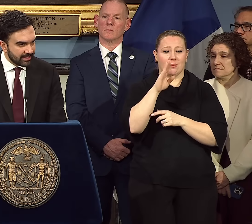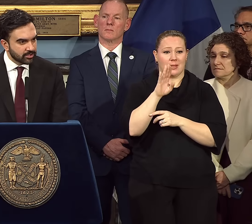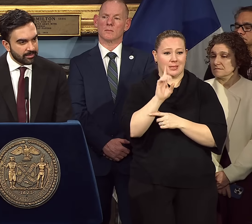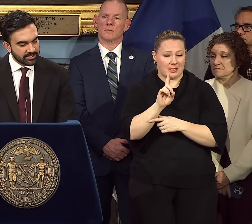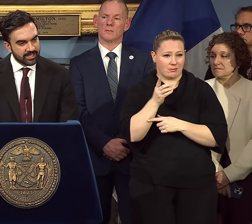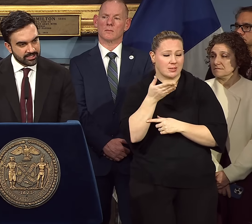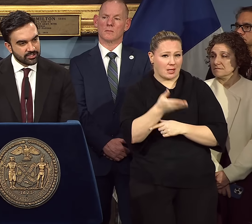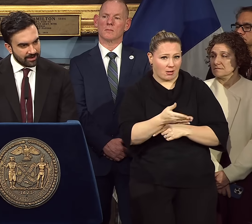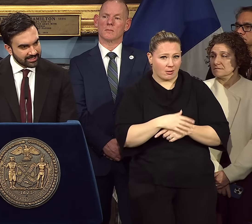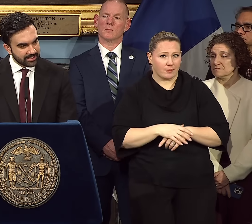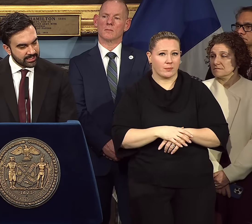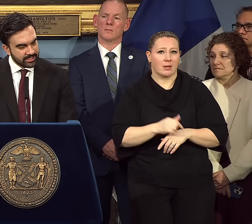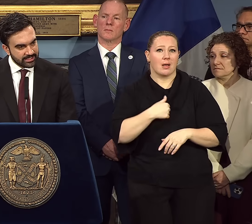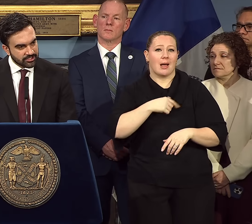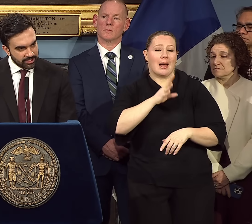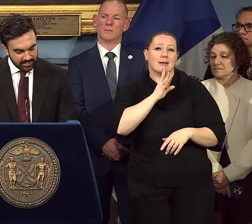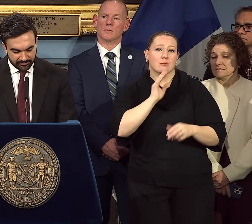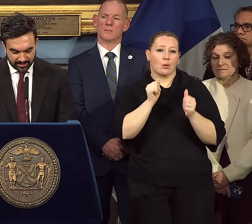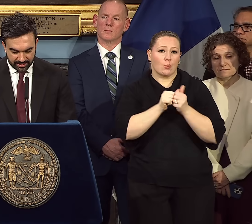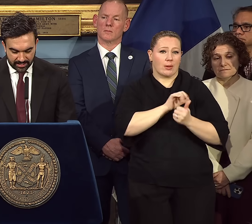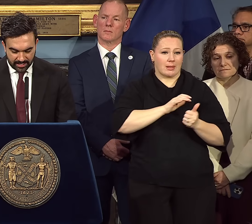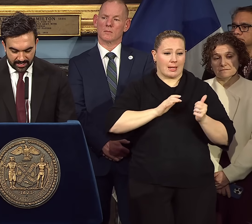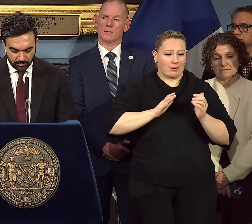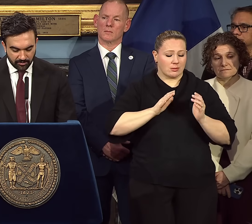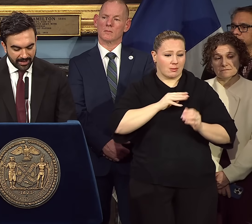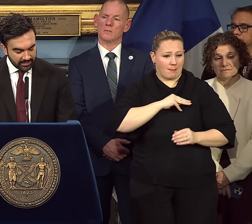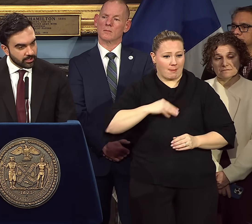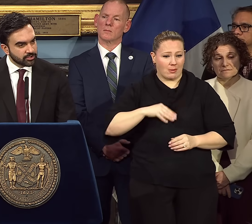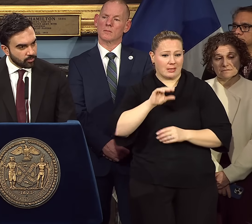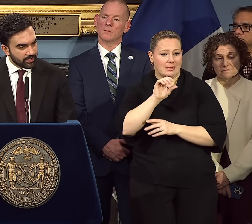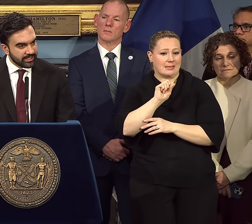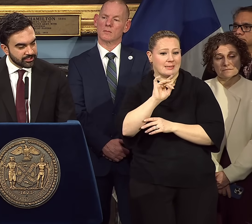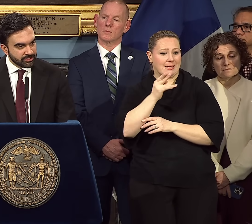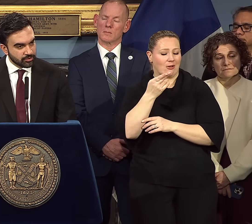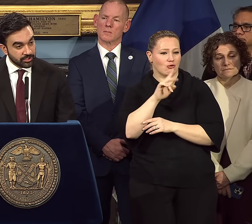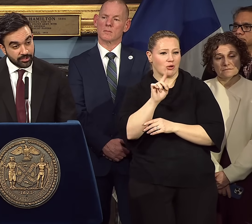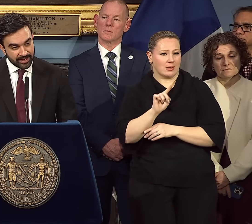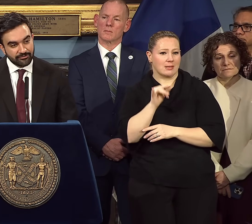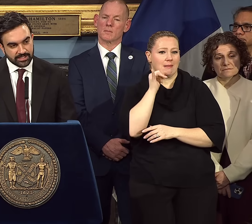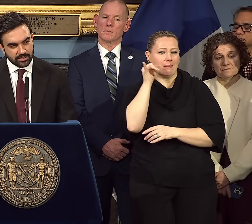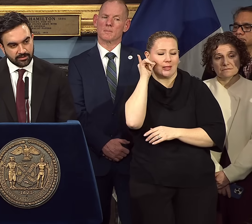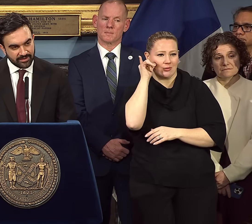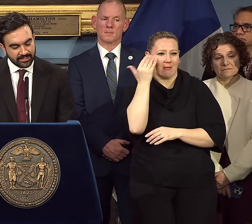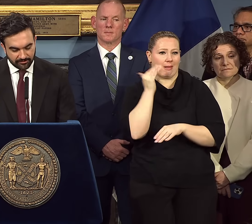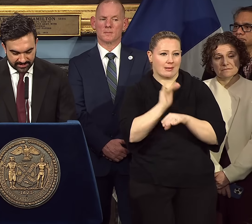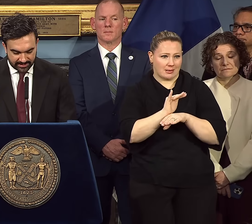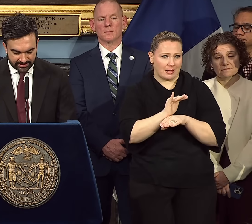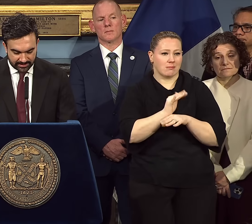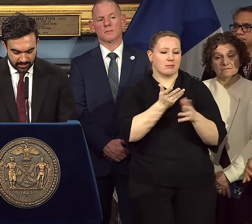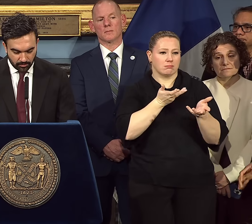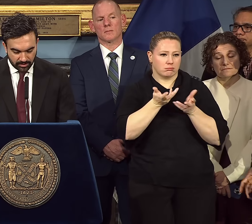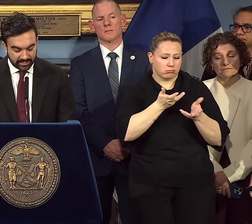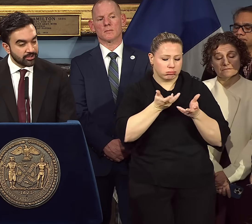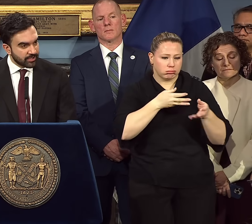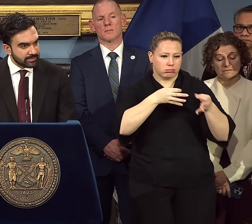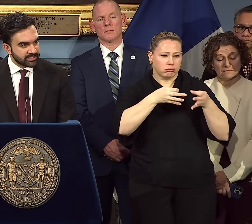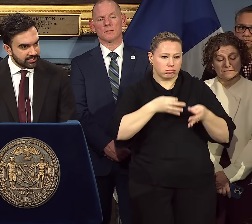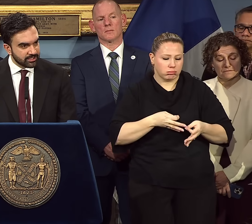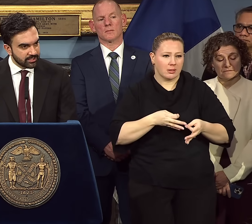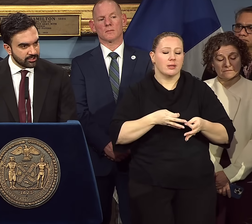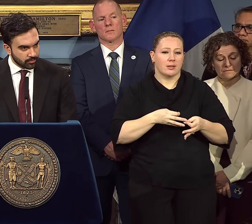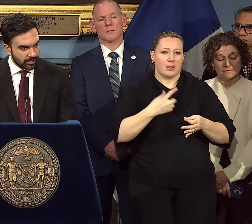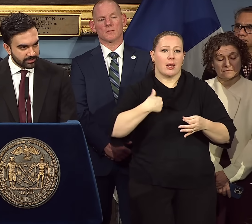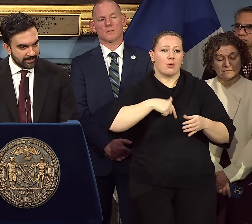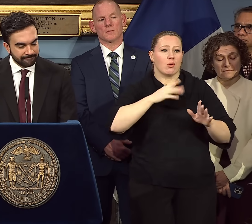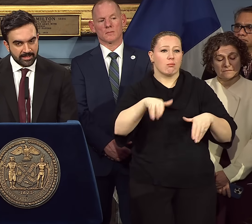spoke to Councilmember Sanchez directly yesterday evening, and we remained in close coordination to ensure that every single affected resident was given